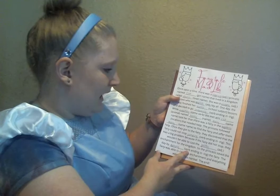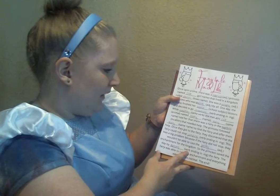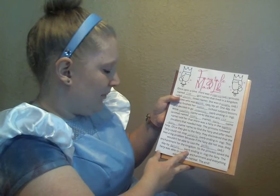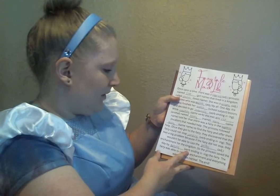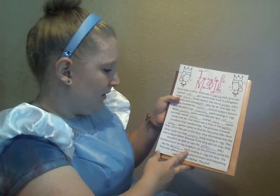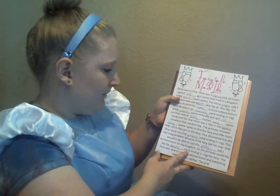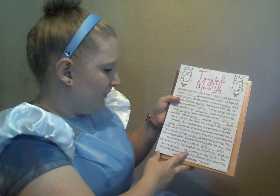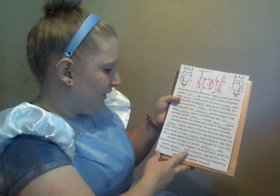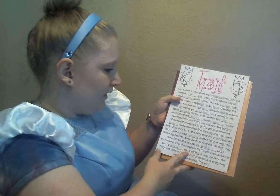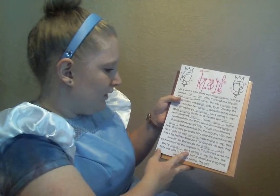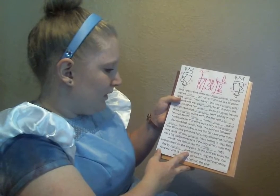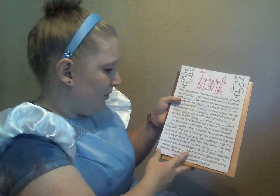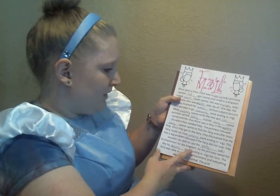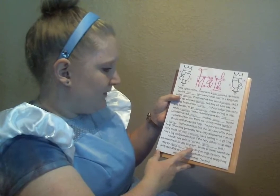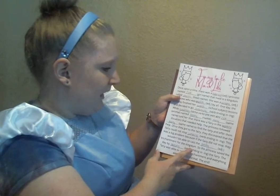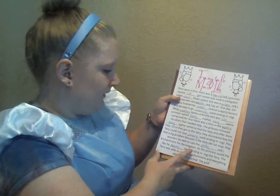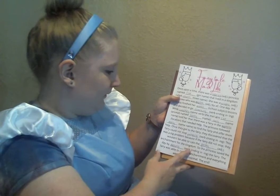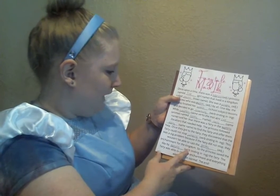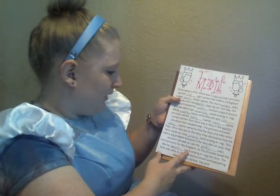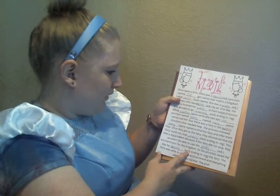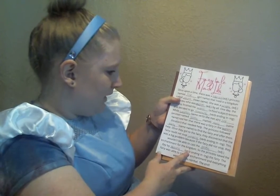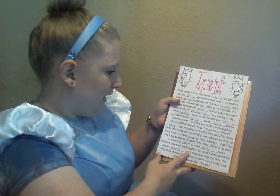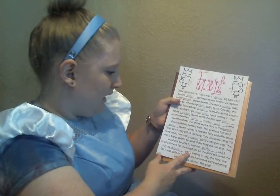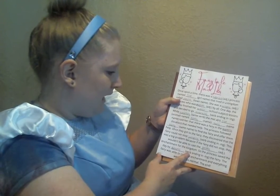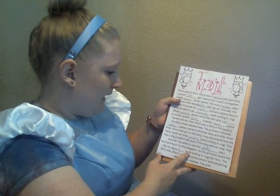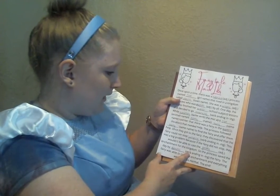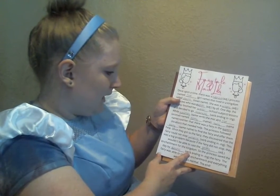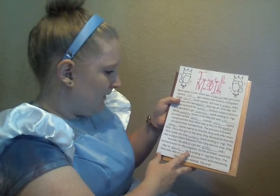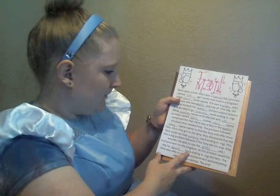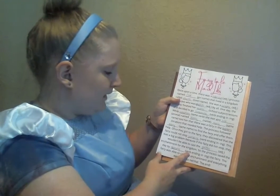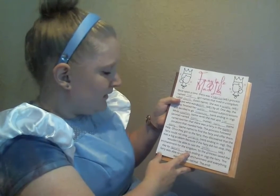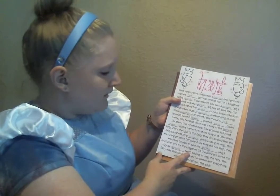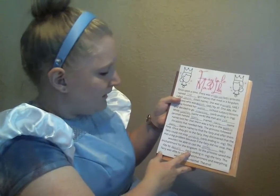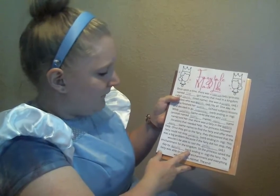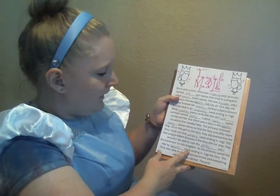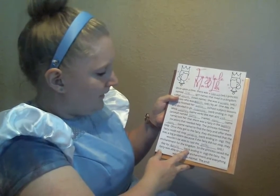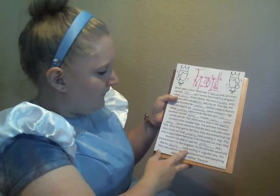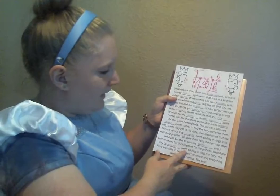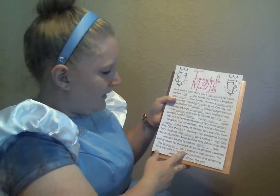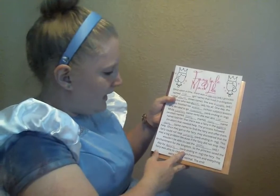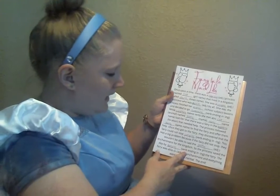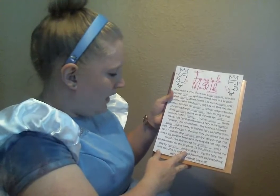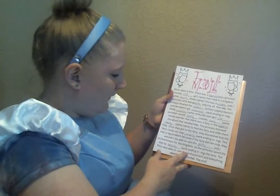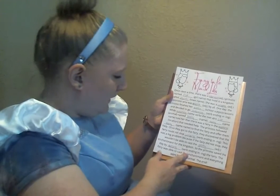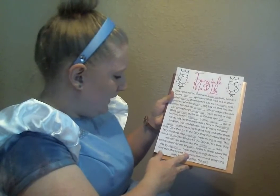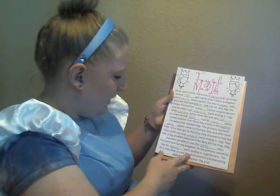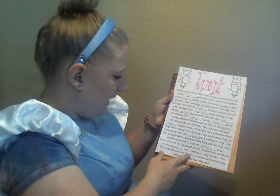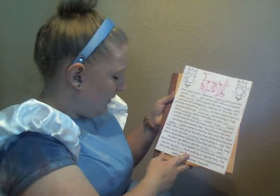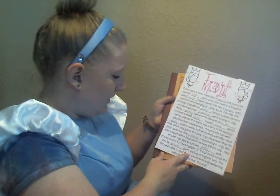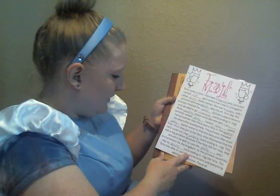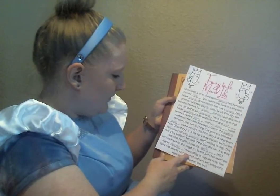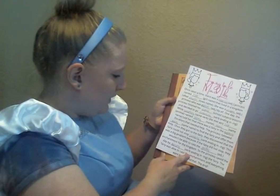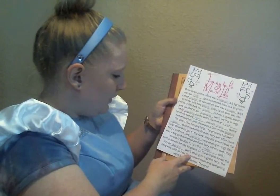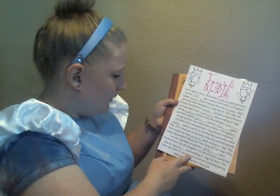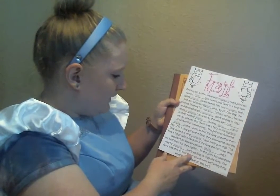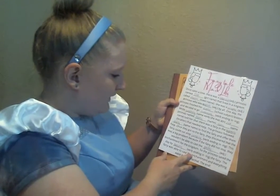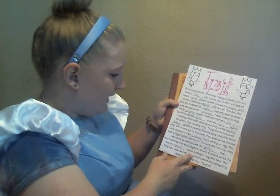help. The princess followed Harry to find the fairy and offer them help. Once they got